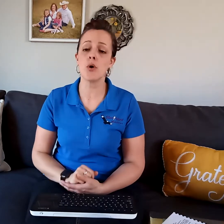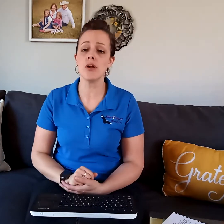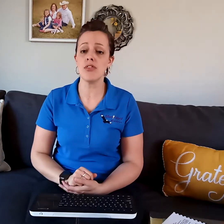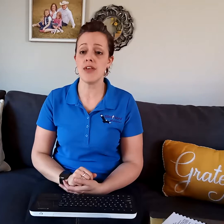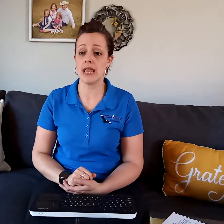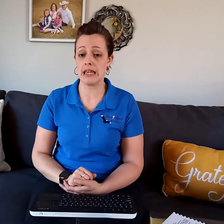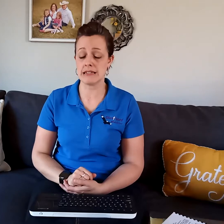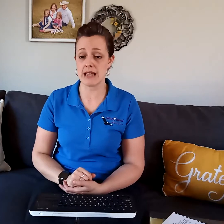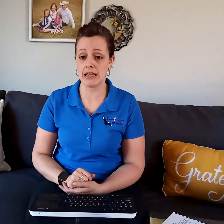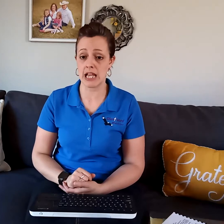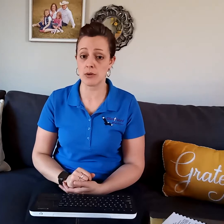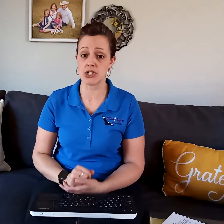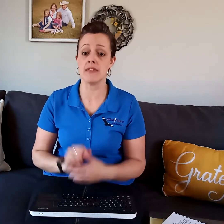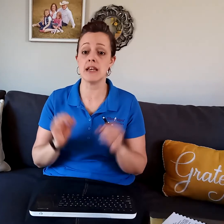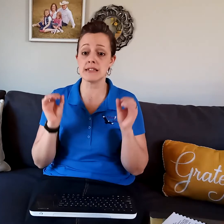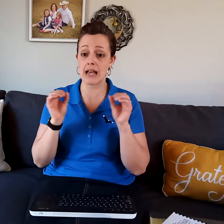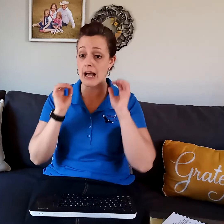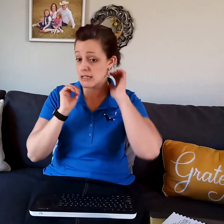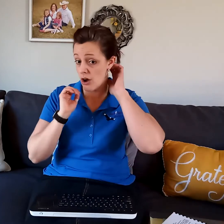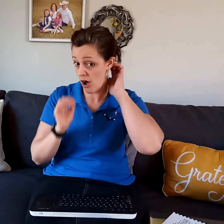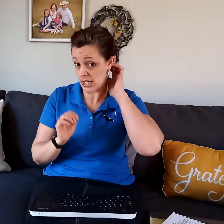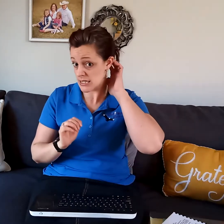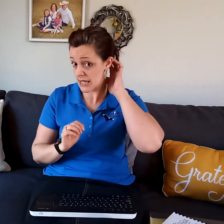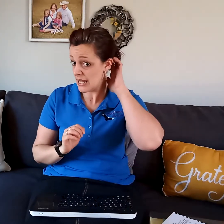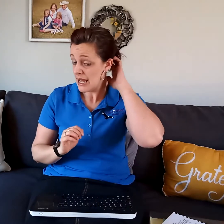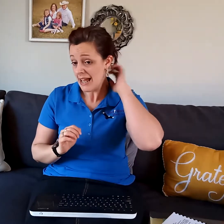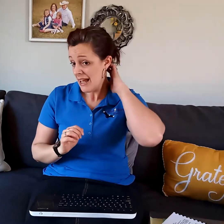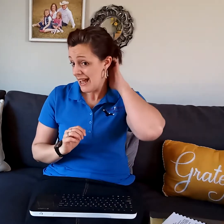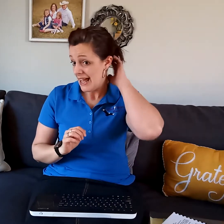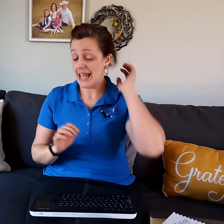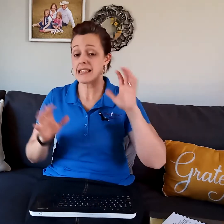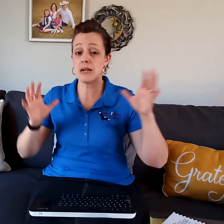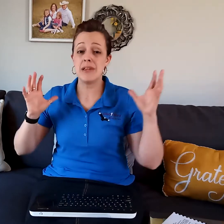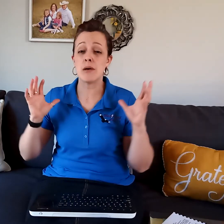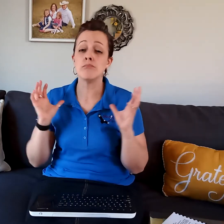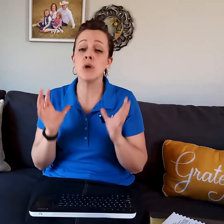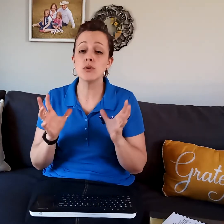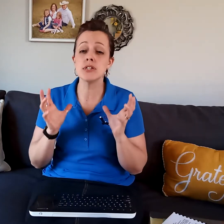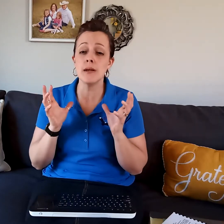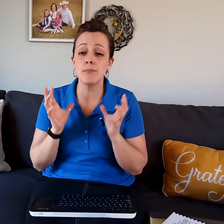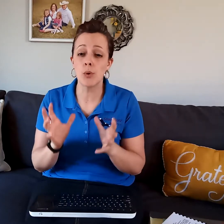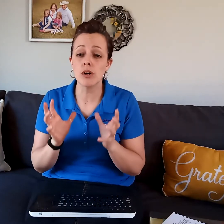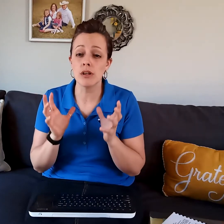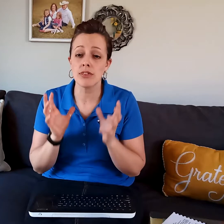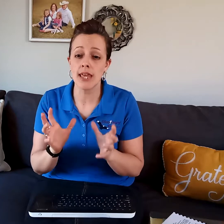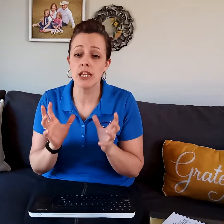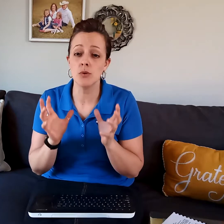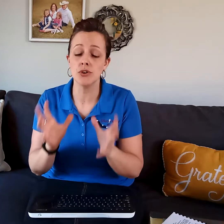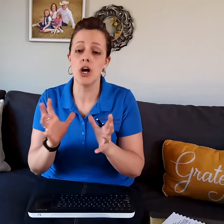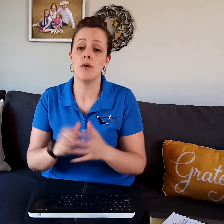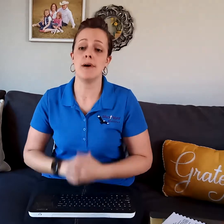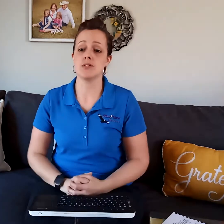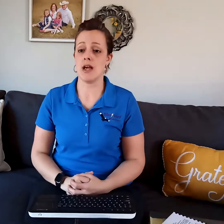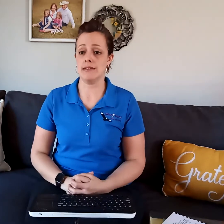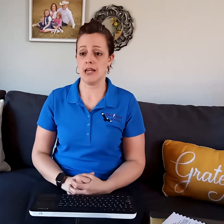important thing in sign language, and this, guys, honestly, is going to be the most important thing you will know about sign